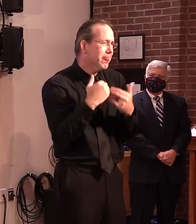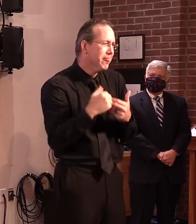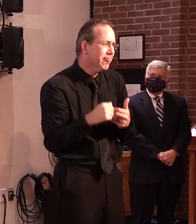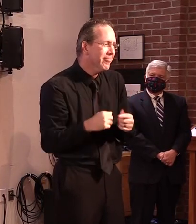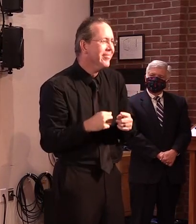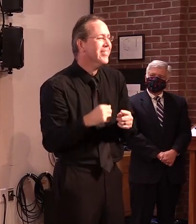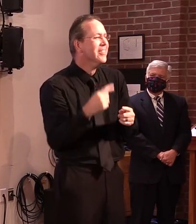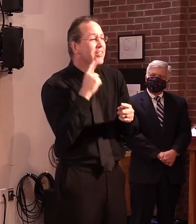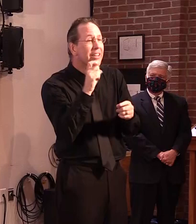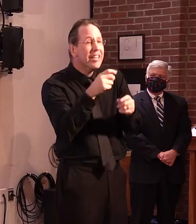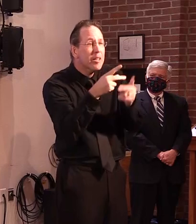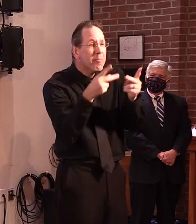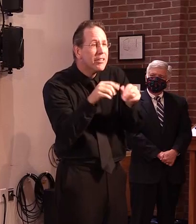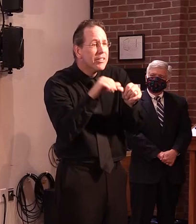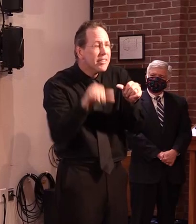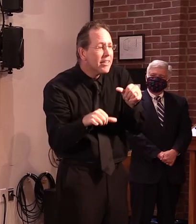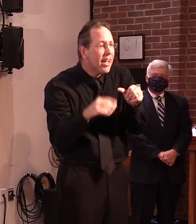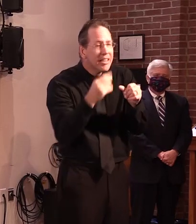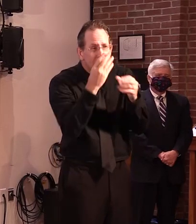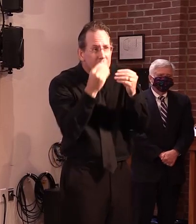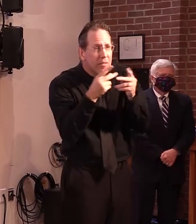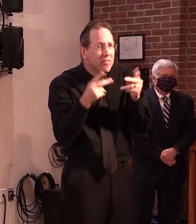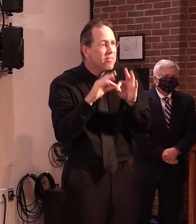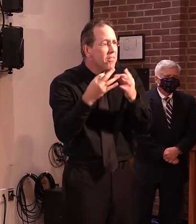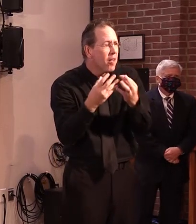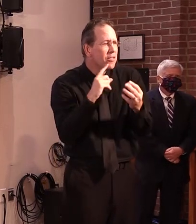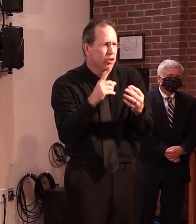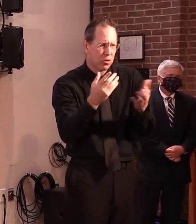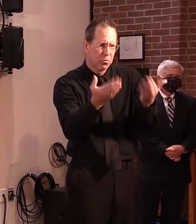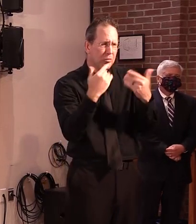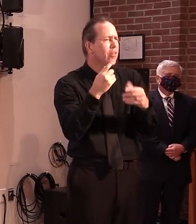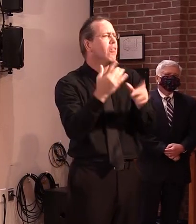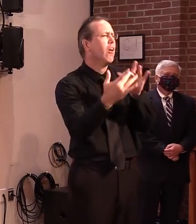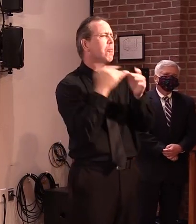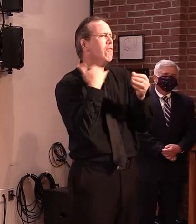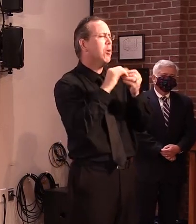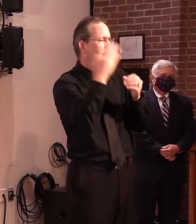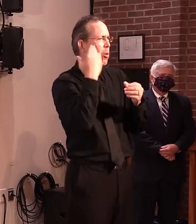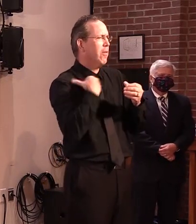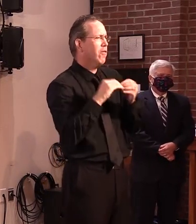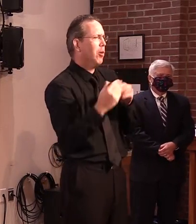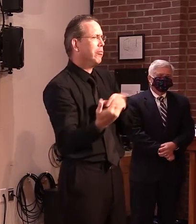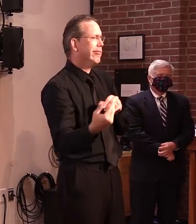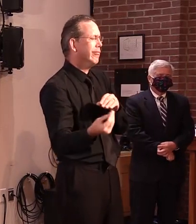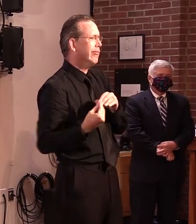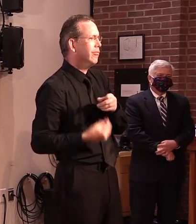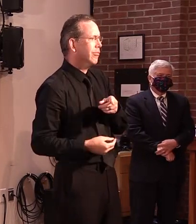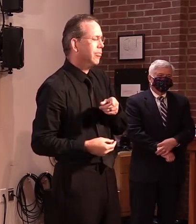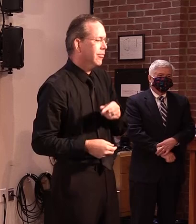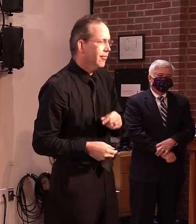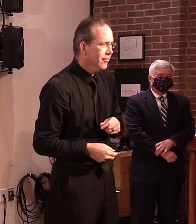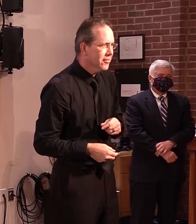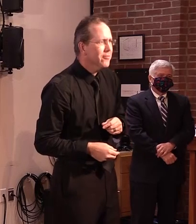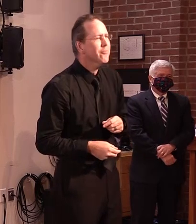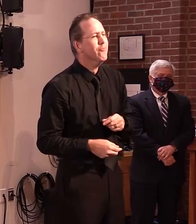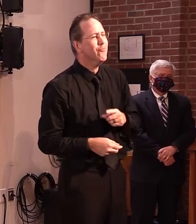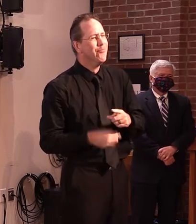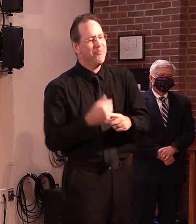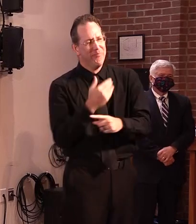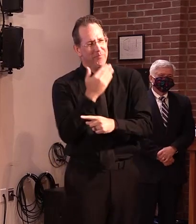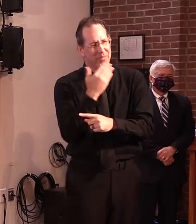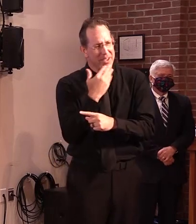family that's safe, you know our numbers. All right. Thank you very much, Governor. I appreciate that. I appreciate your Office